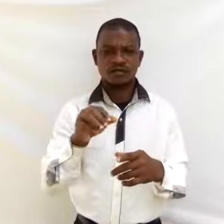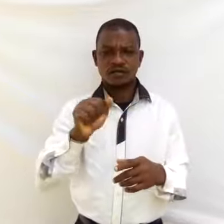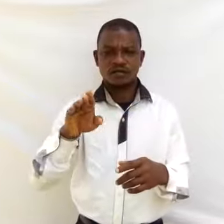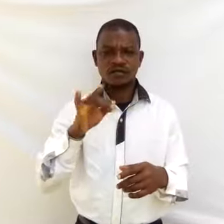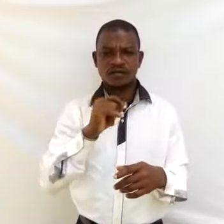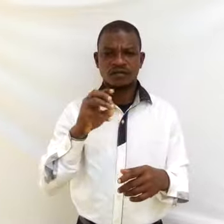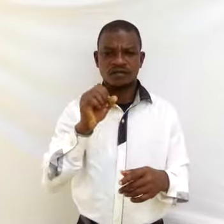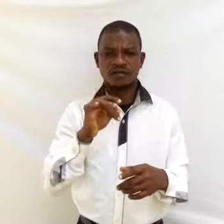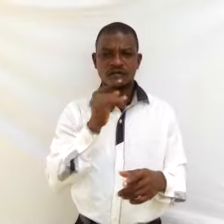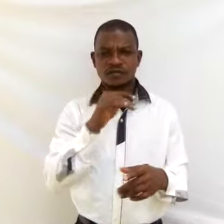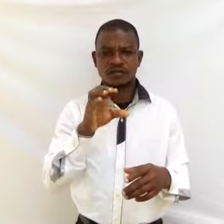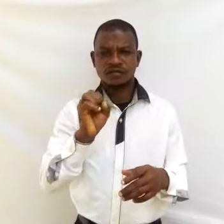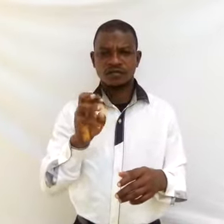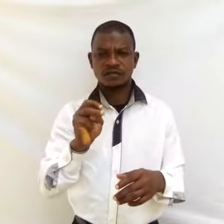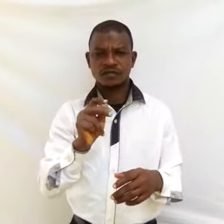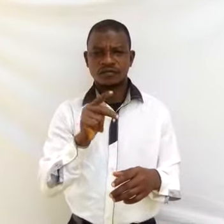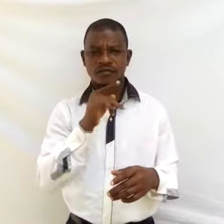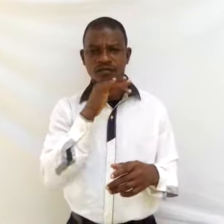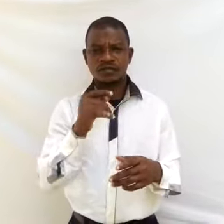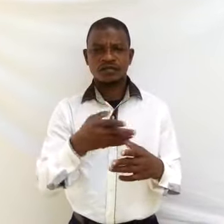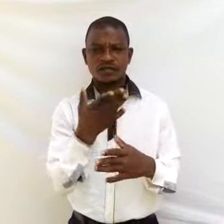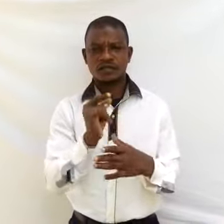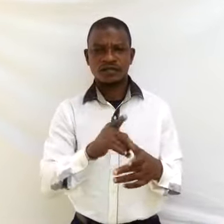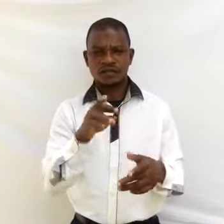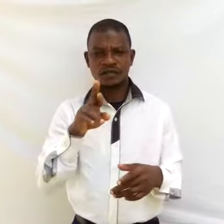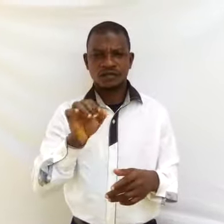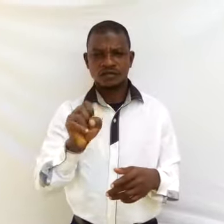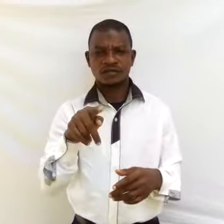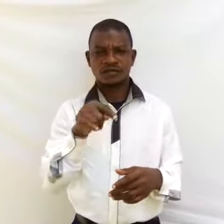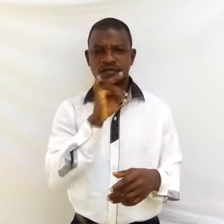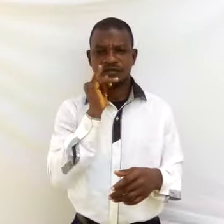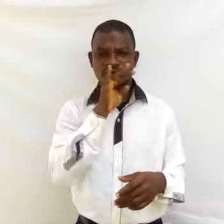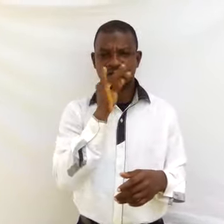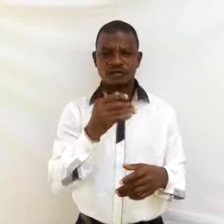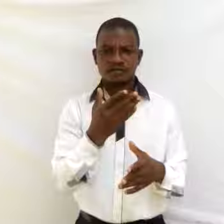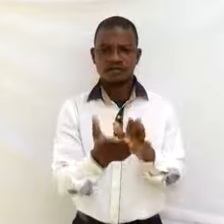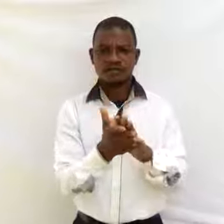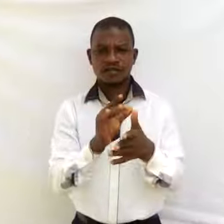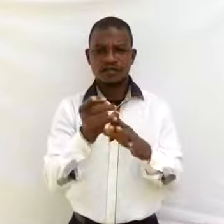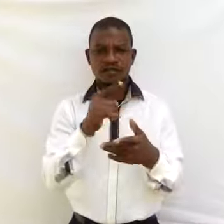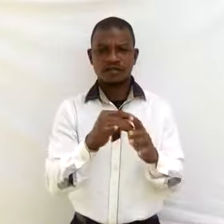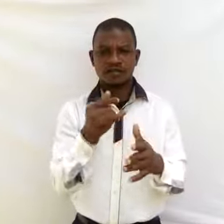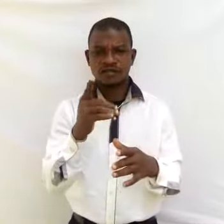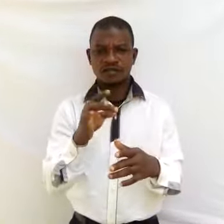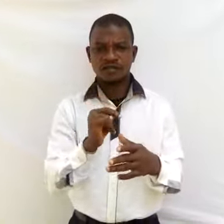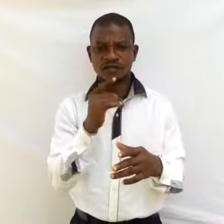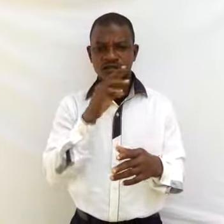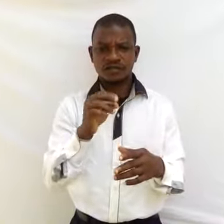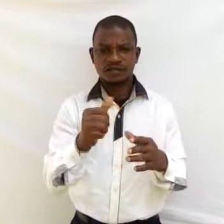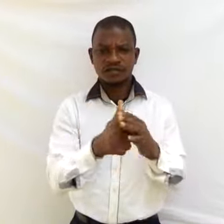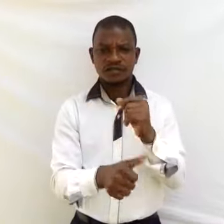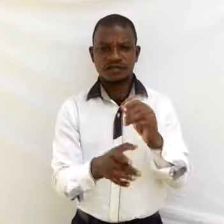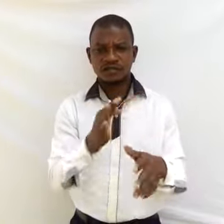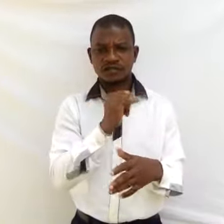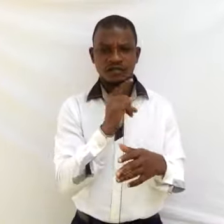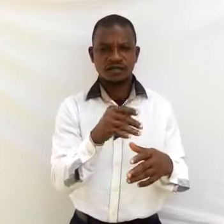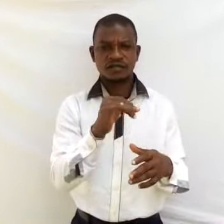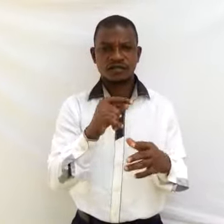component via respiration, decay, excretion, and